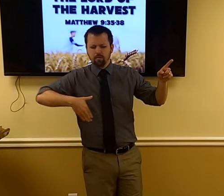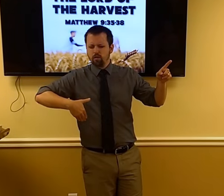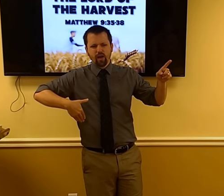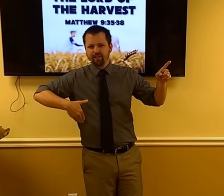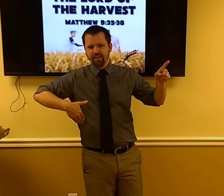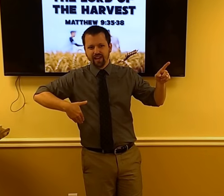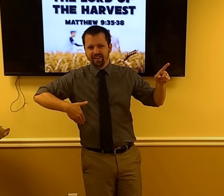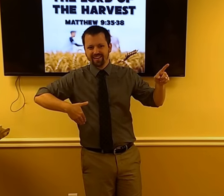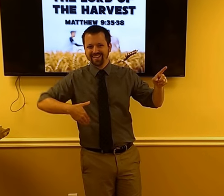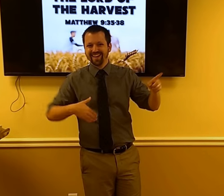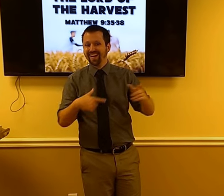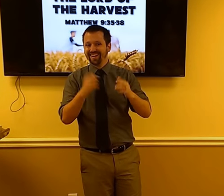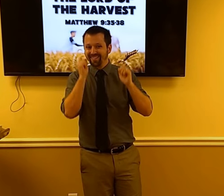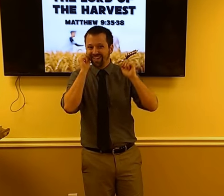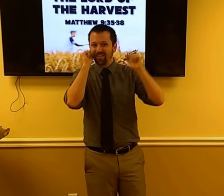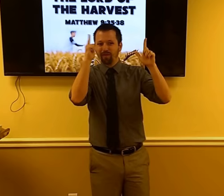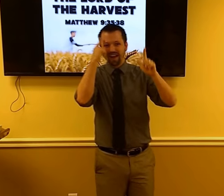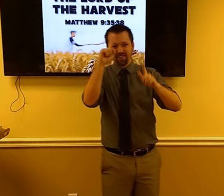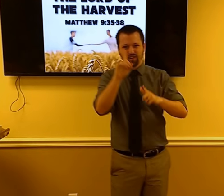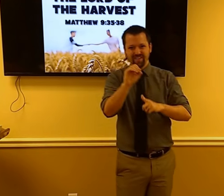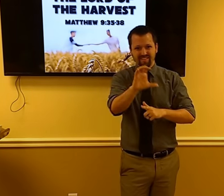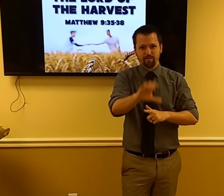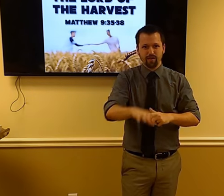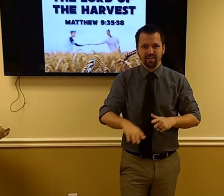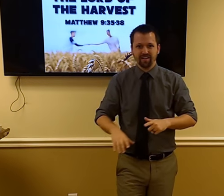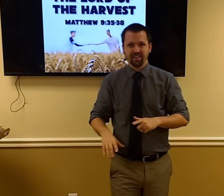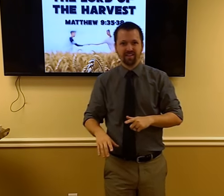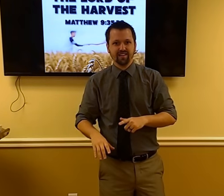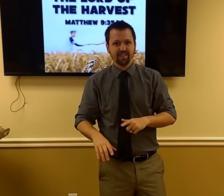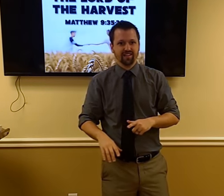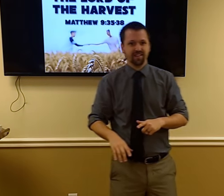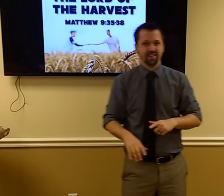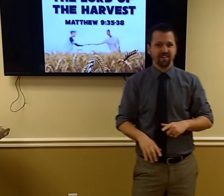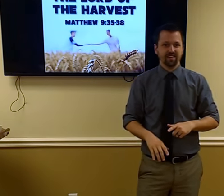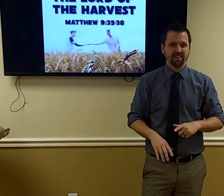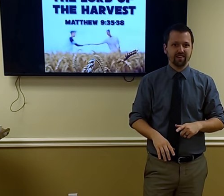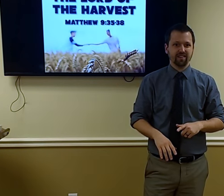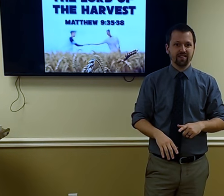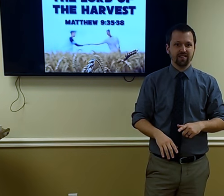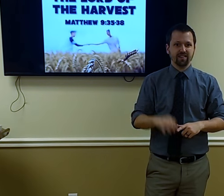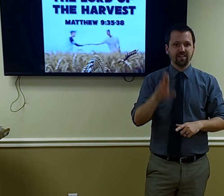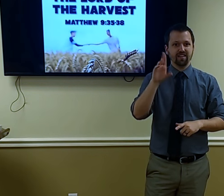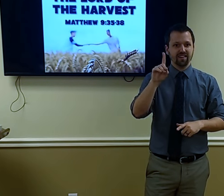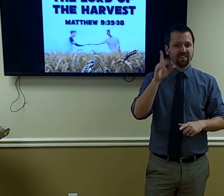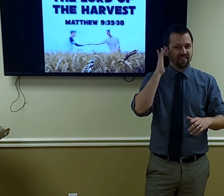Maybe you haven't yet. So you're going to be in surprise for December. Oh, okay. It's